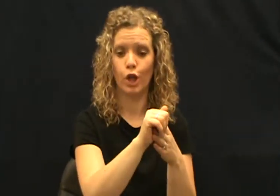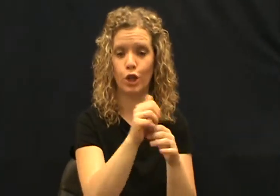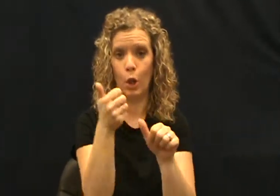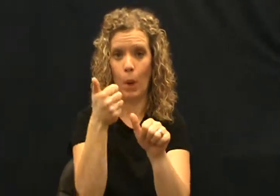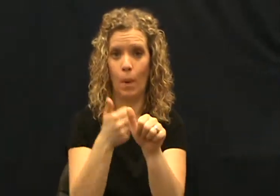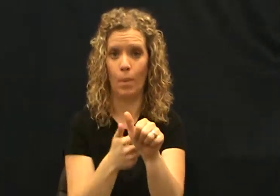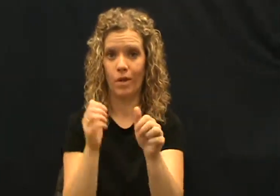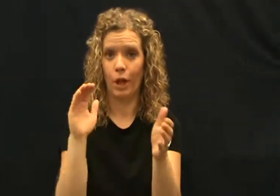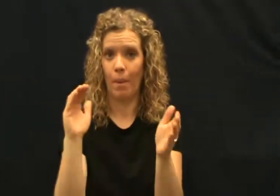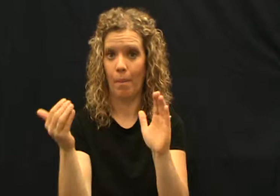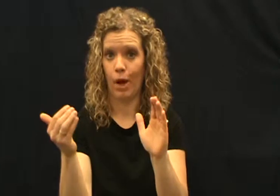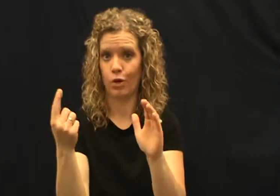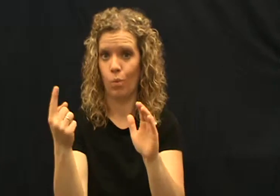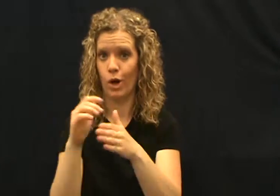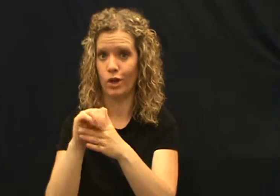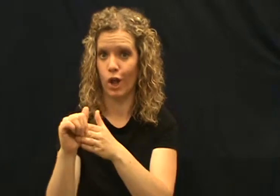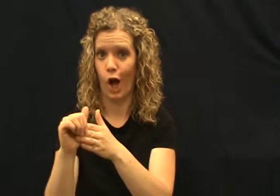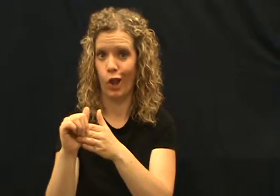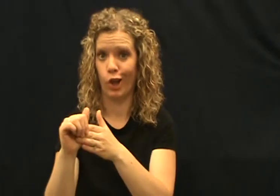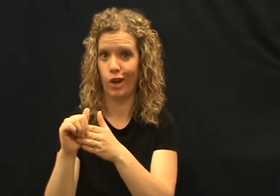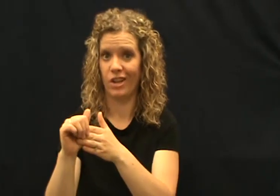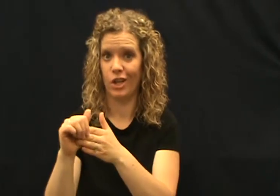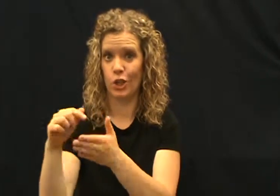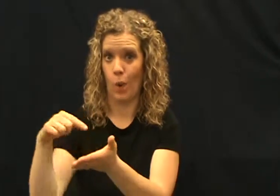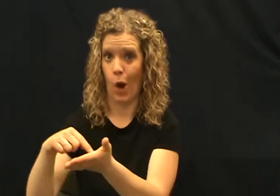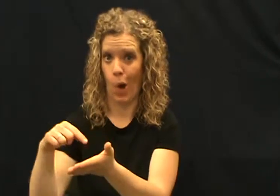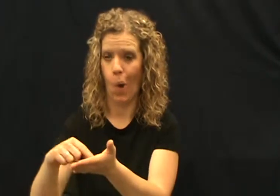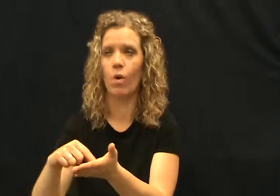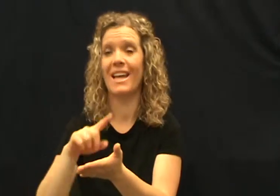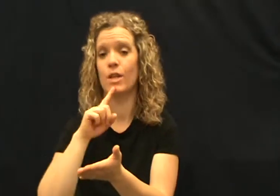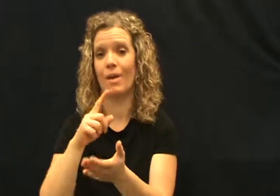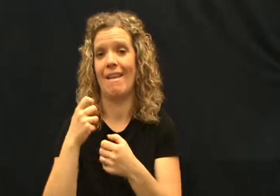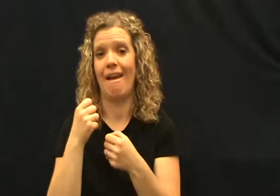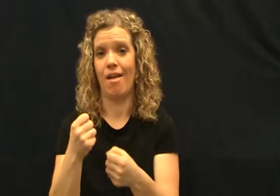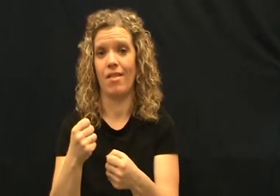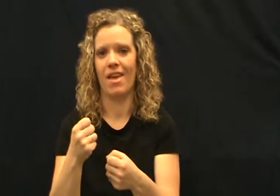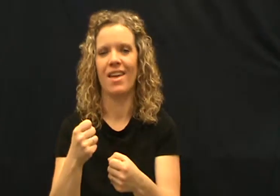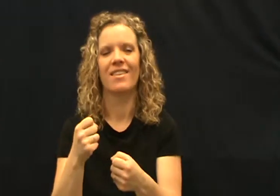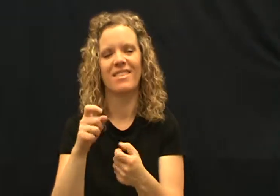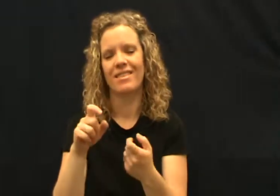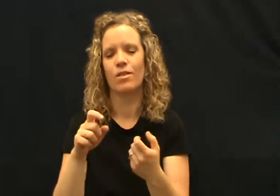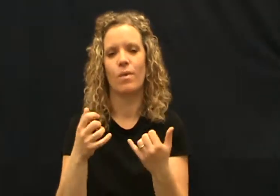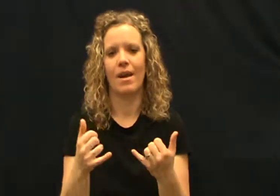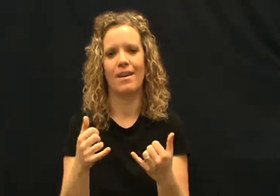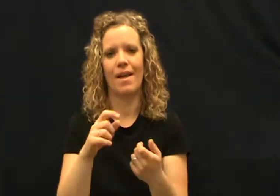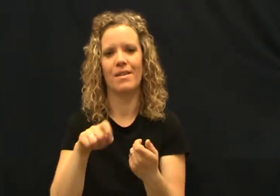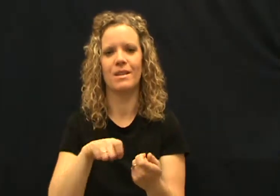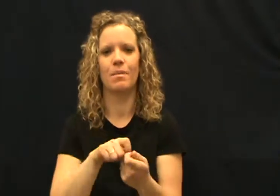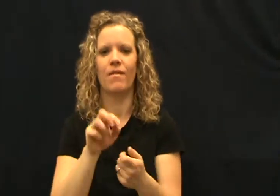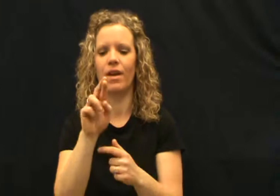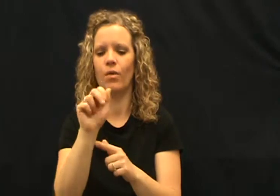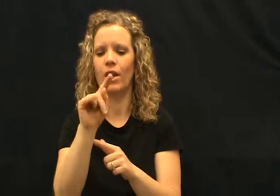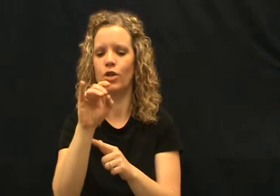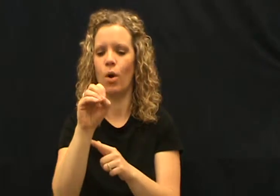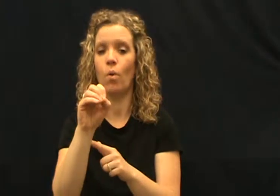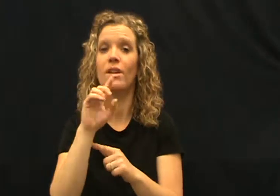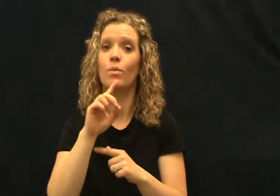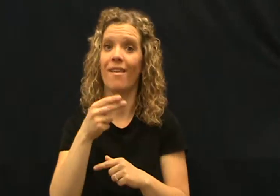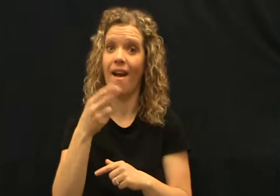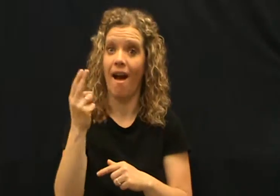current liabilities to be pretty healthy. So this particular current ratio is very high. Now, just a